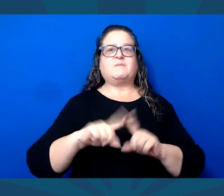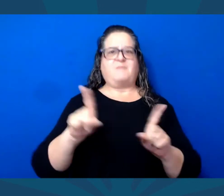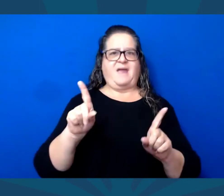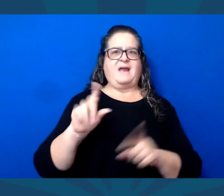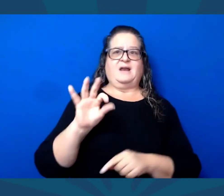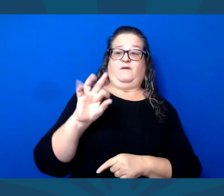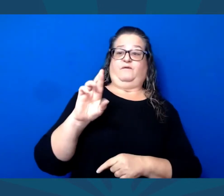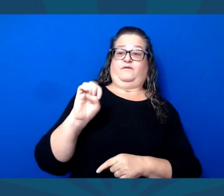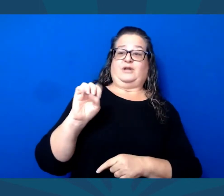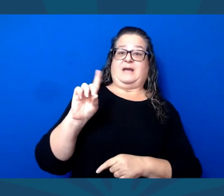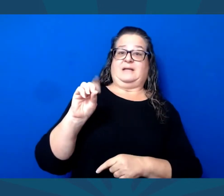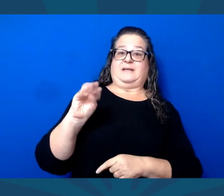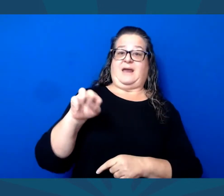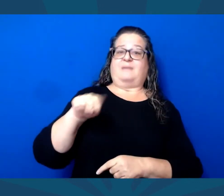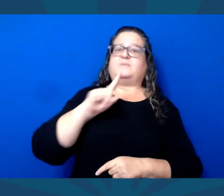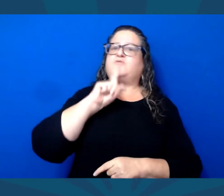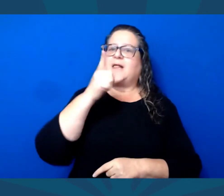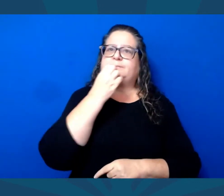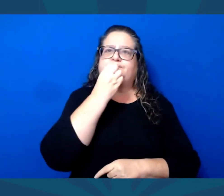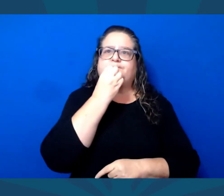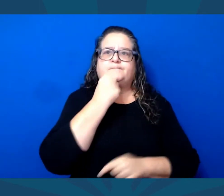Freedom is priceless.